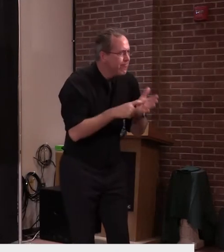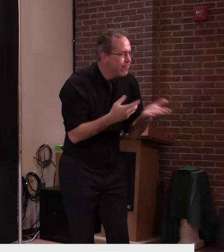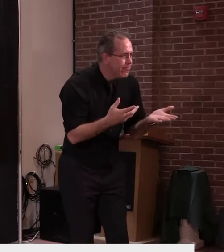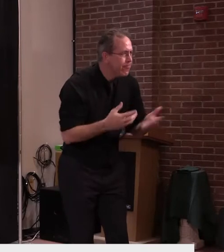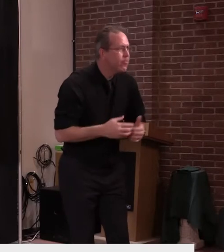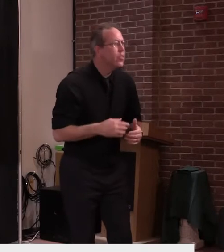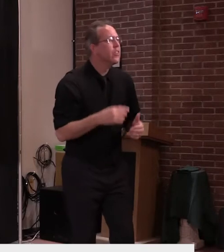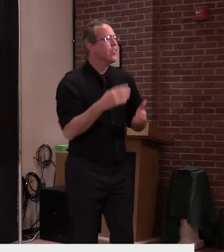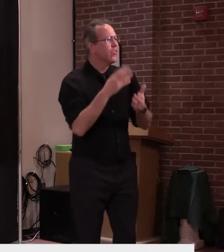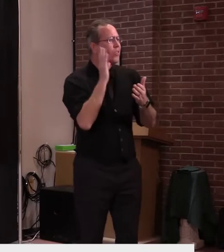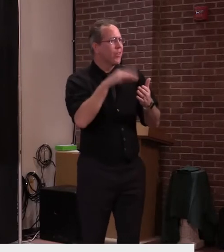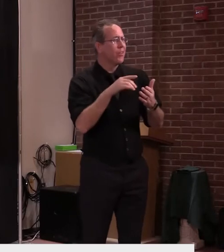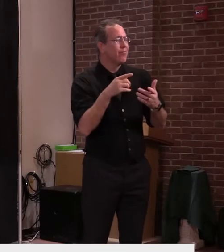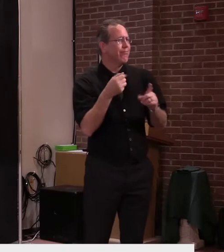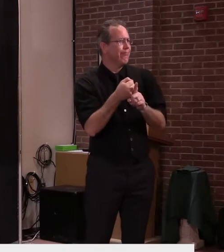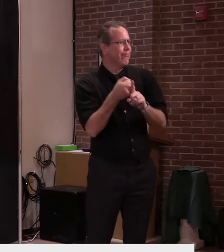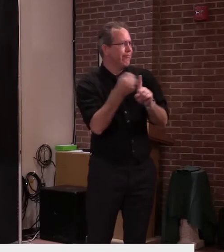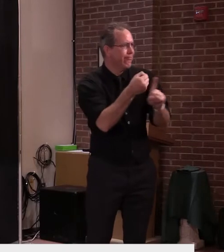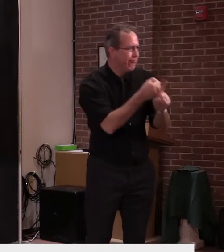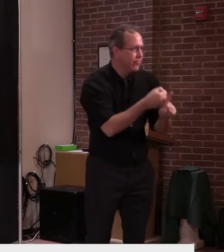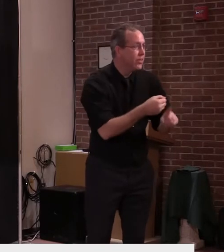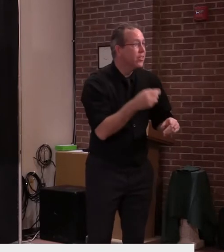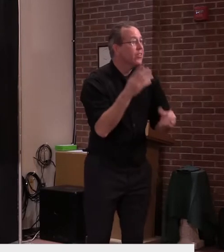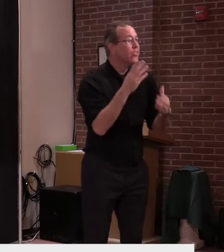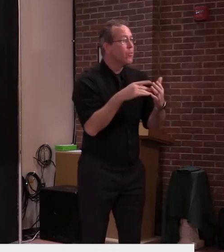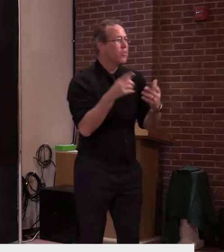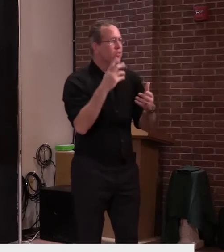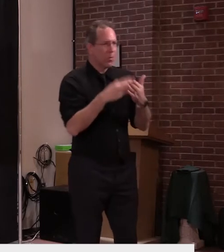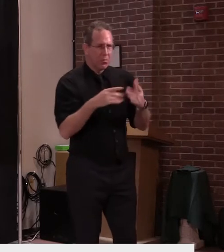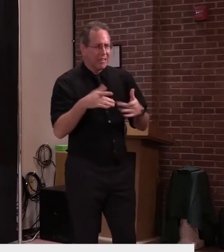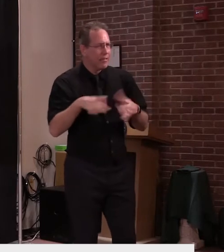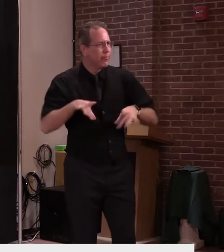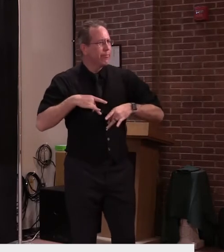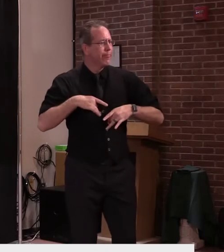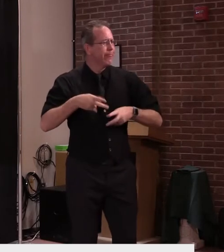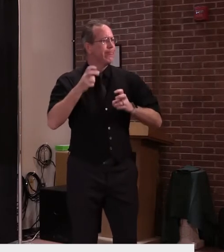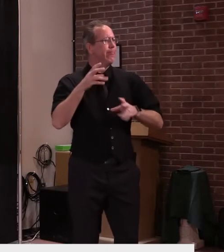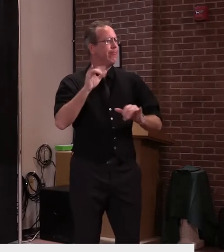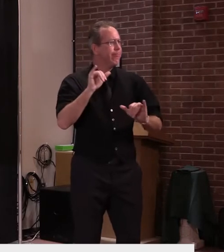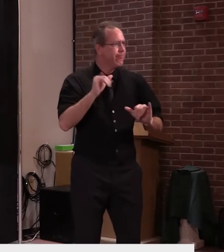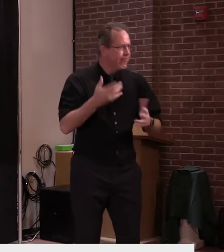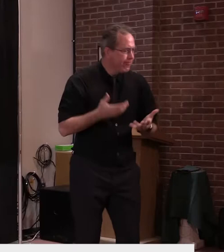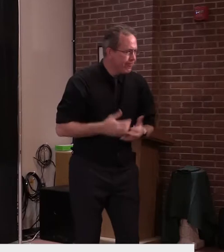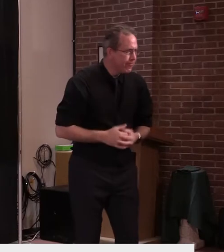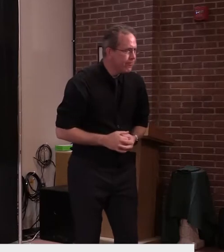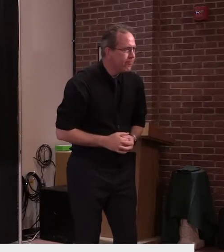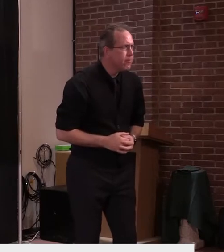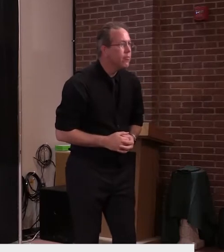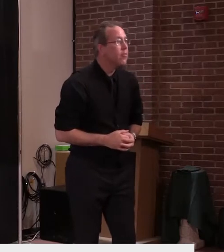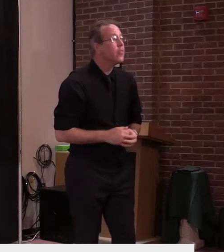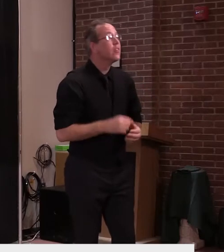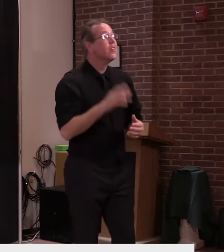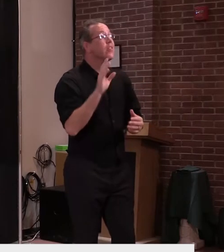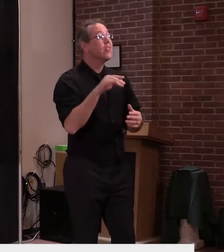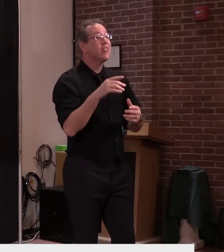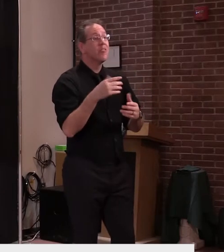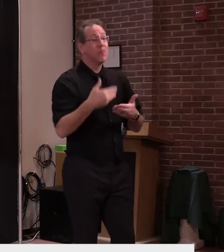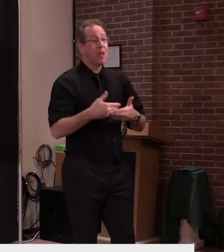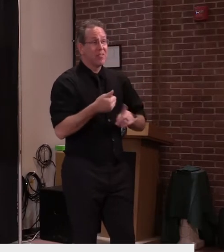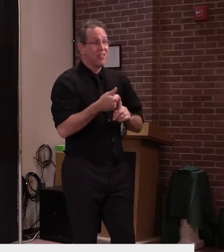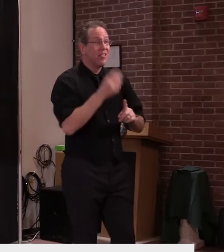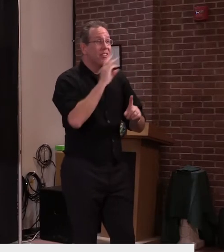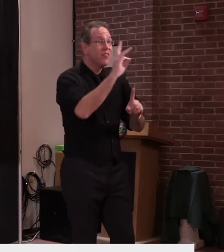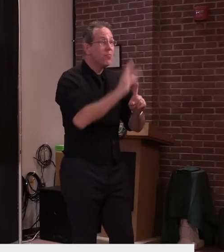children extremely sick. So as a reminder, all those above 6 months of age are able to get a flu